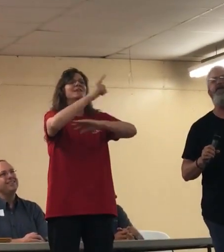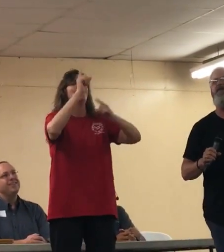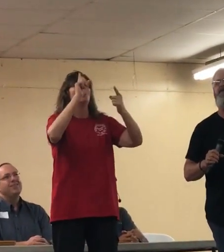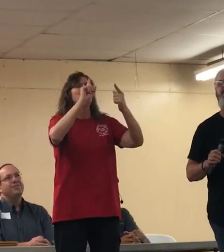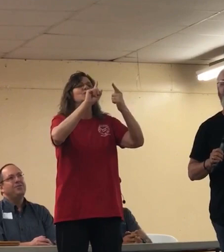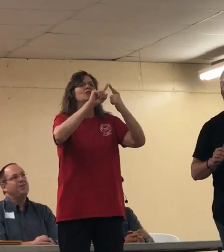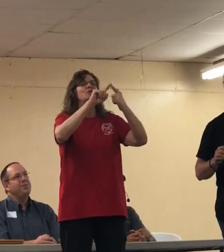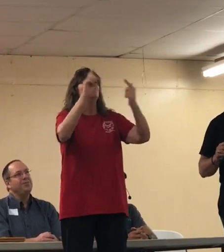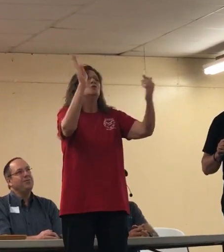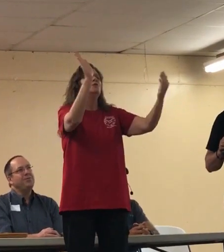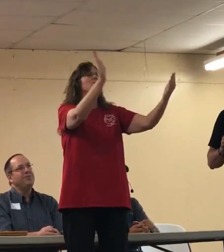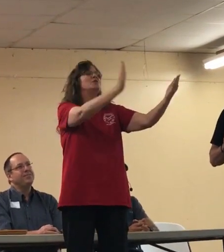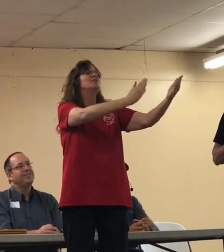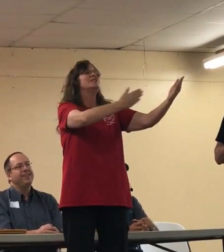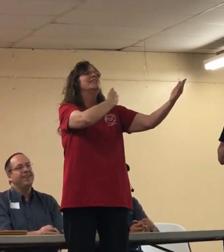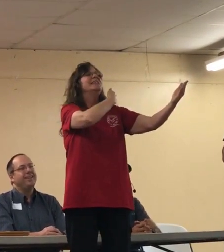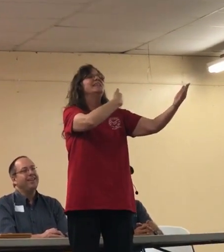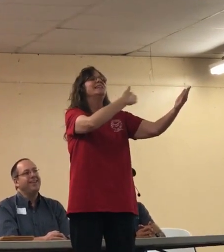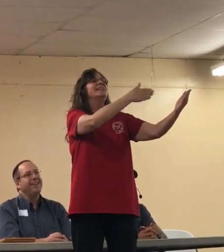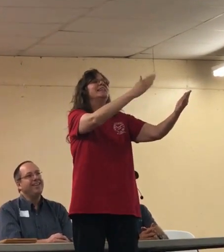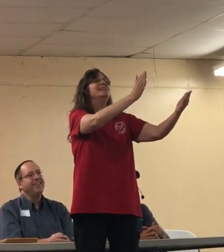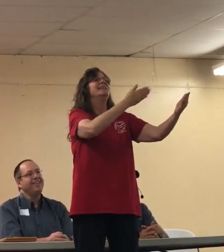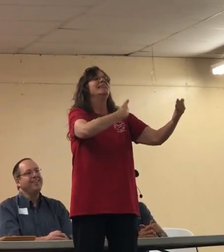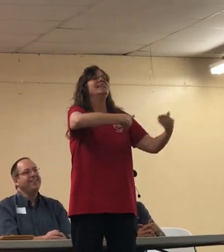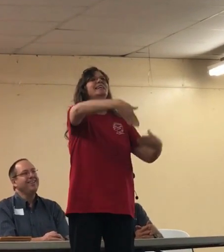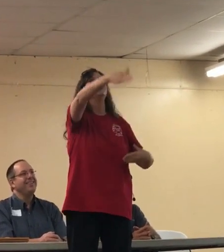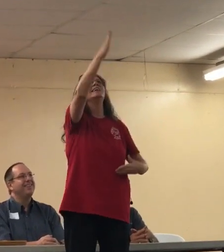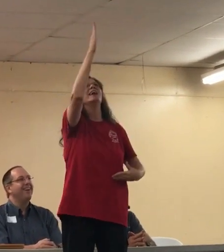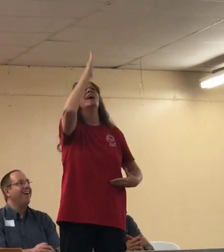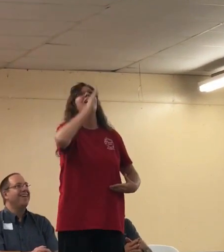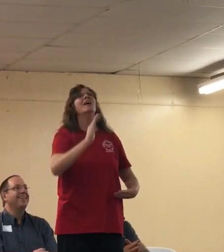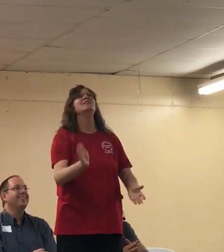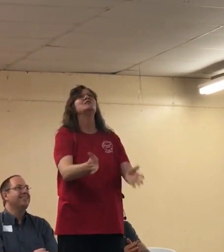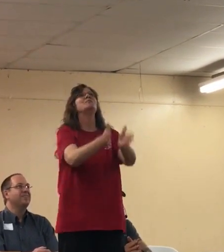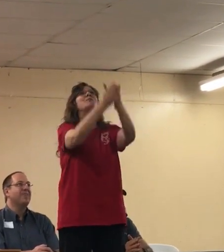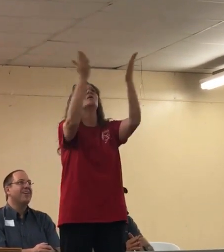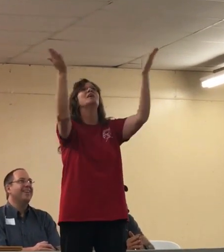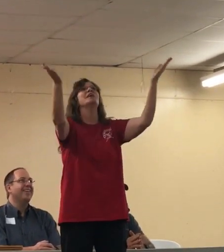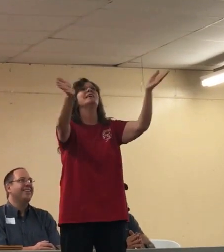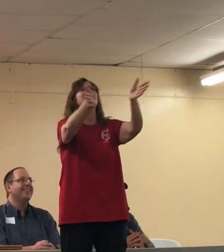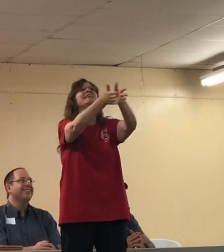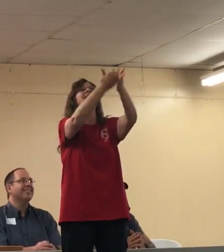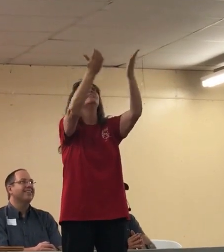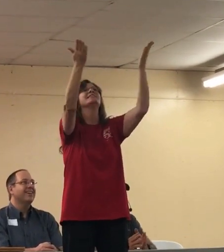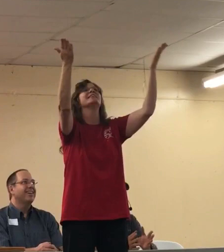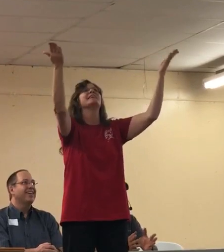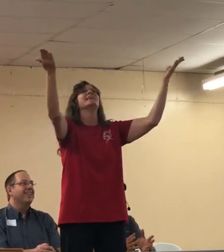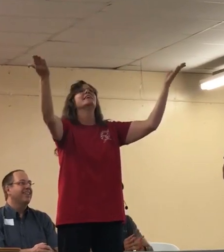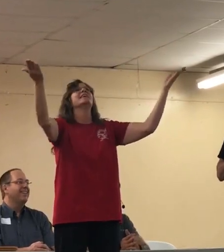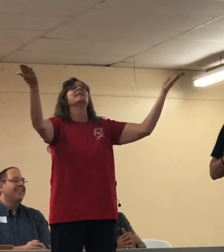to sing God's praise.